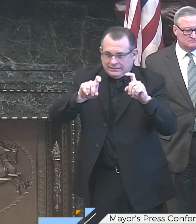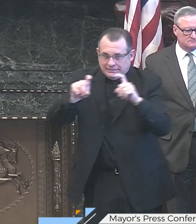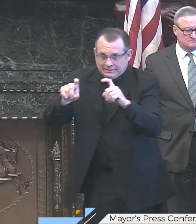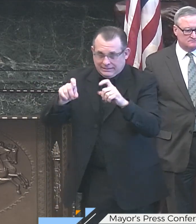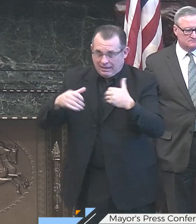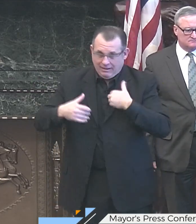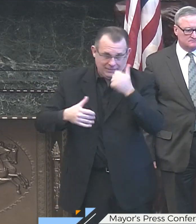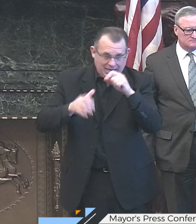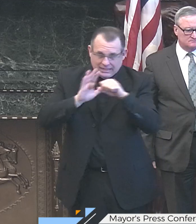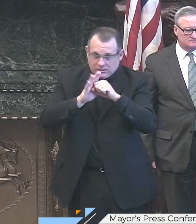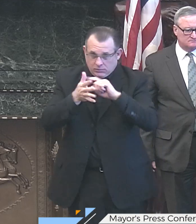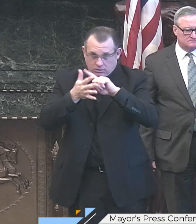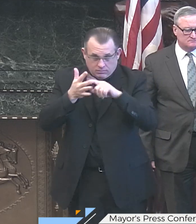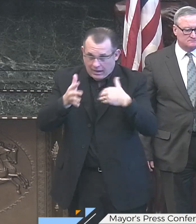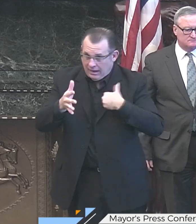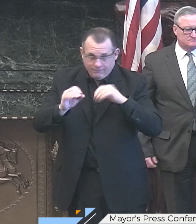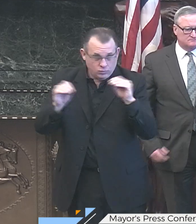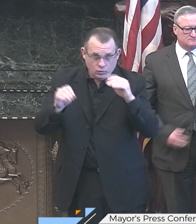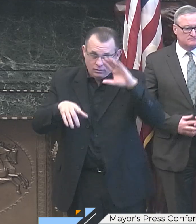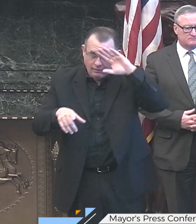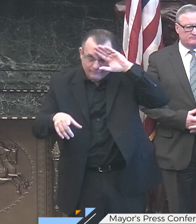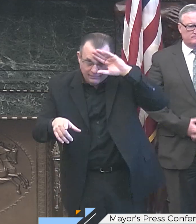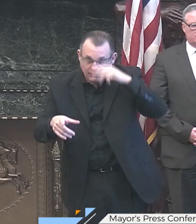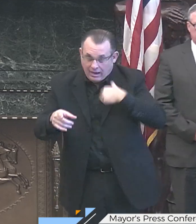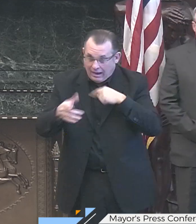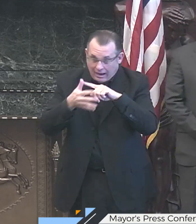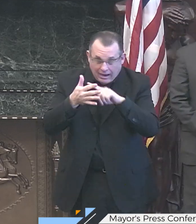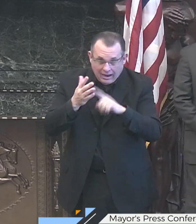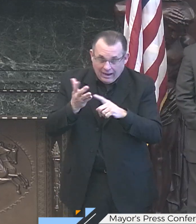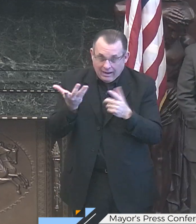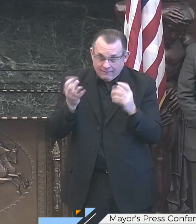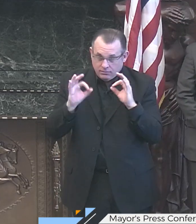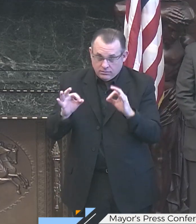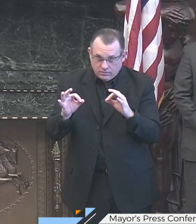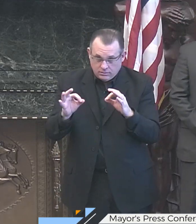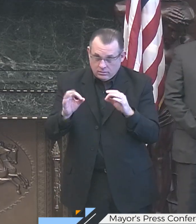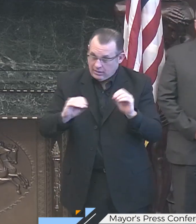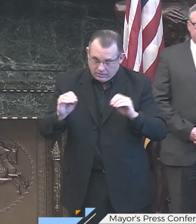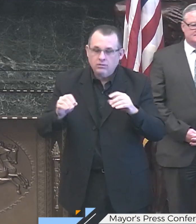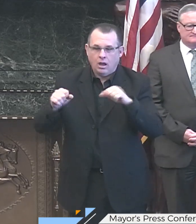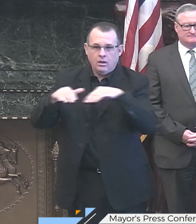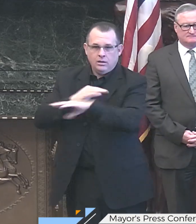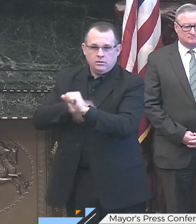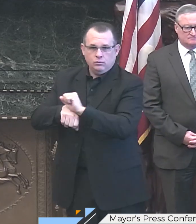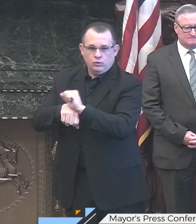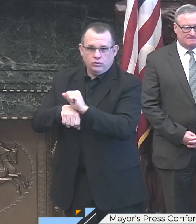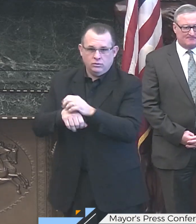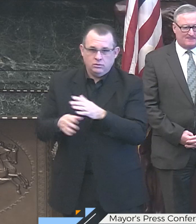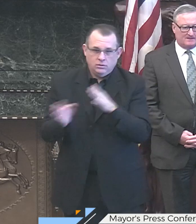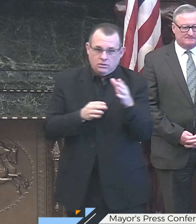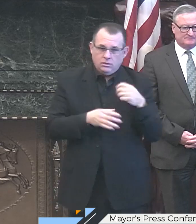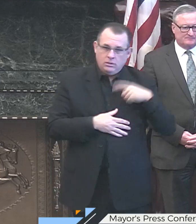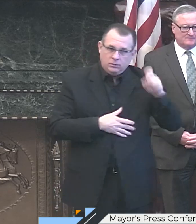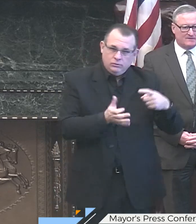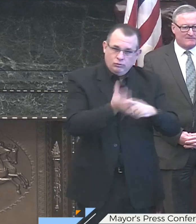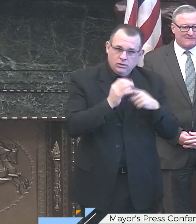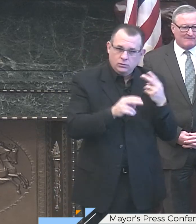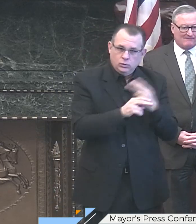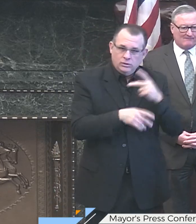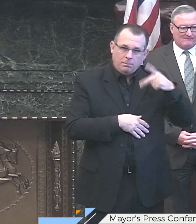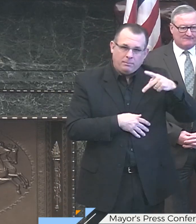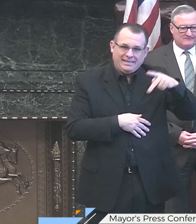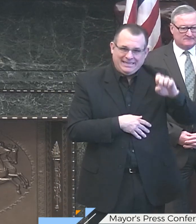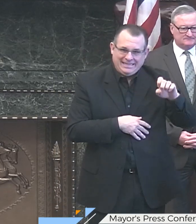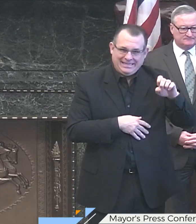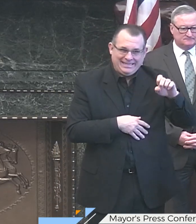in the nursing home, staff wear personal protective equipment at all times, all staff at all times, so that if they have an illness and are unaware of it, they